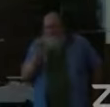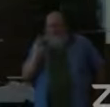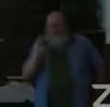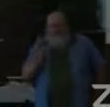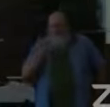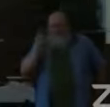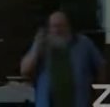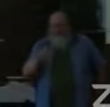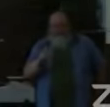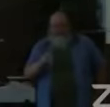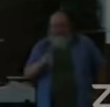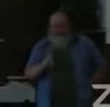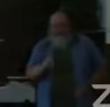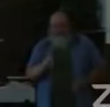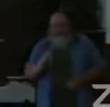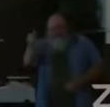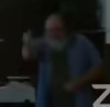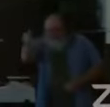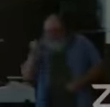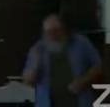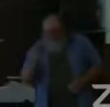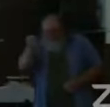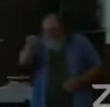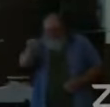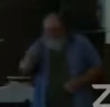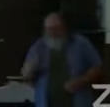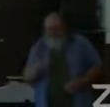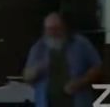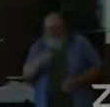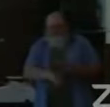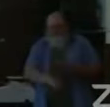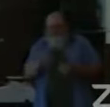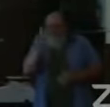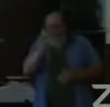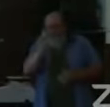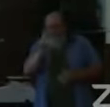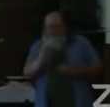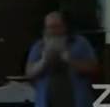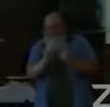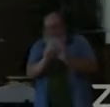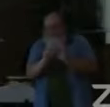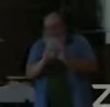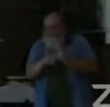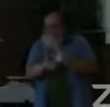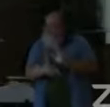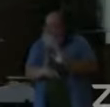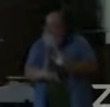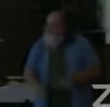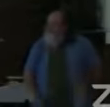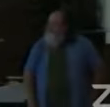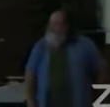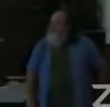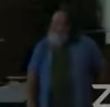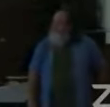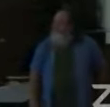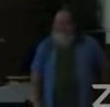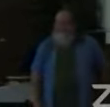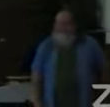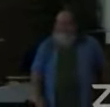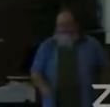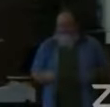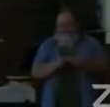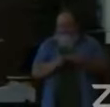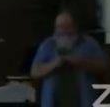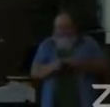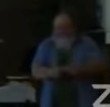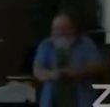cashier. So I hear on the radio goes, in 1 minute. And I look back and goes, we're still going to need one in 1 minute, so it's